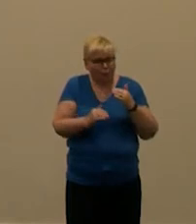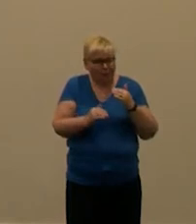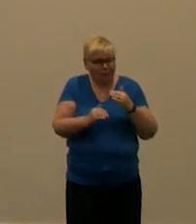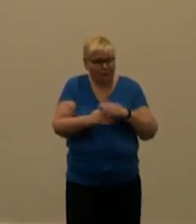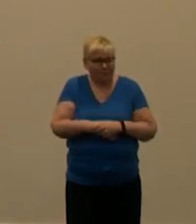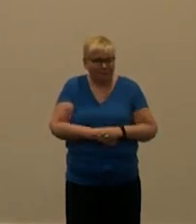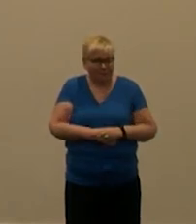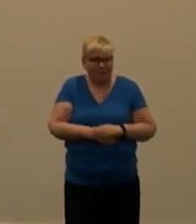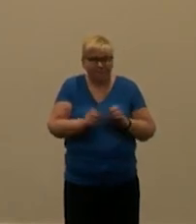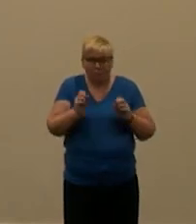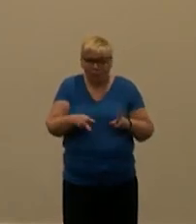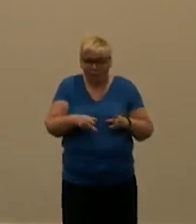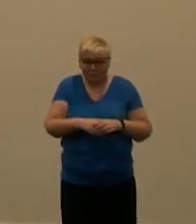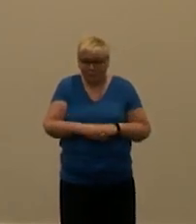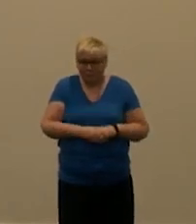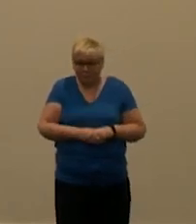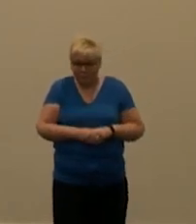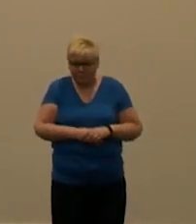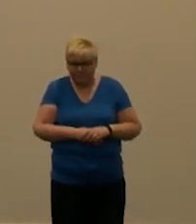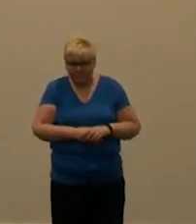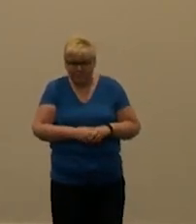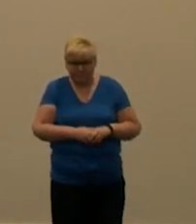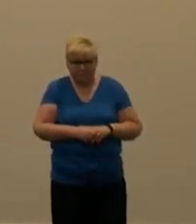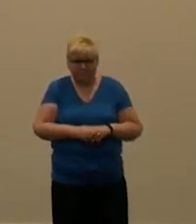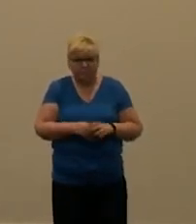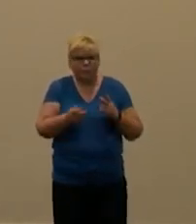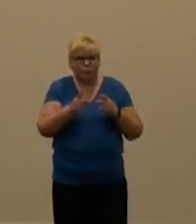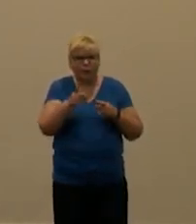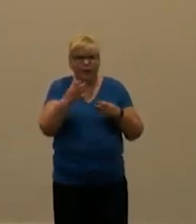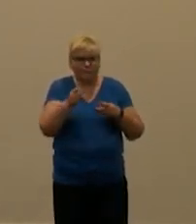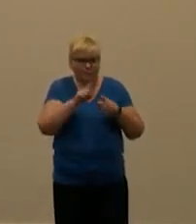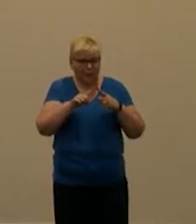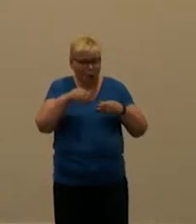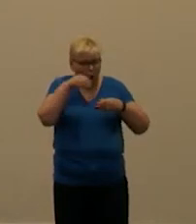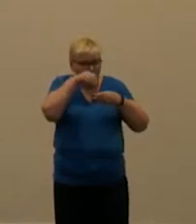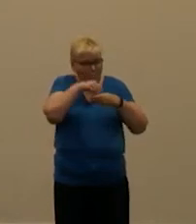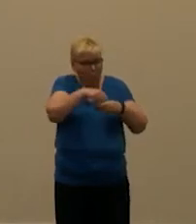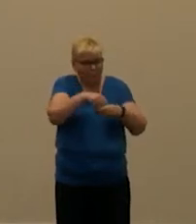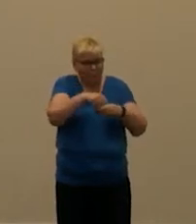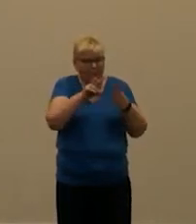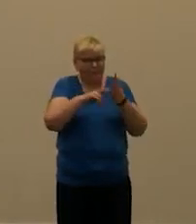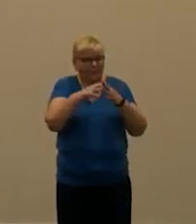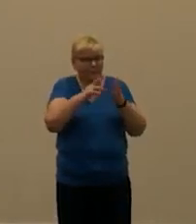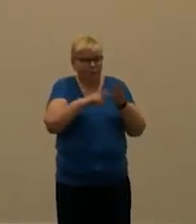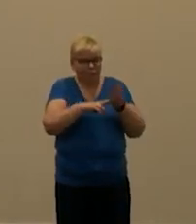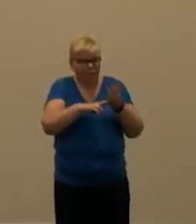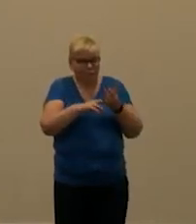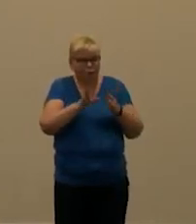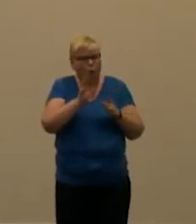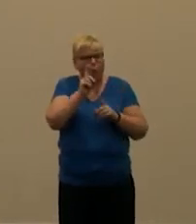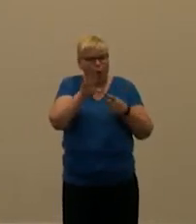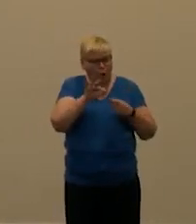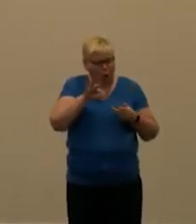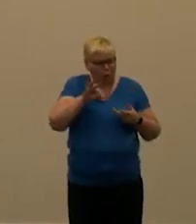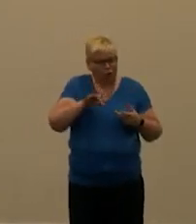Hub. Okay, so that's are the components from Virtual Wan. Let's go ahead and talk about what options